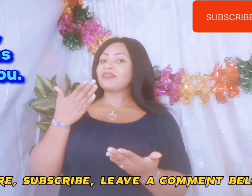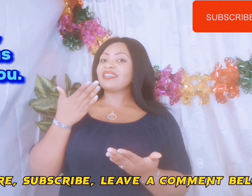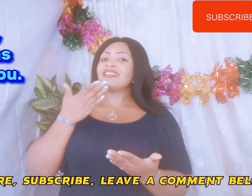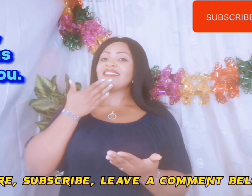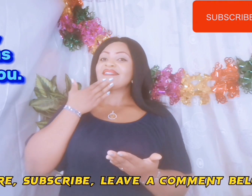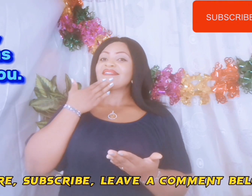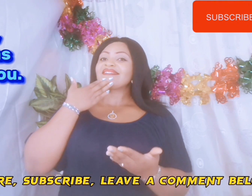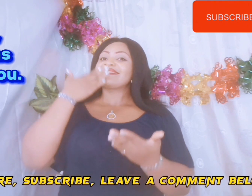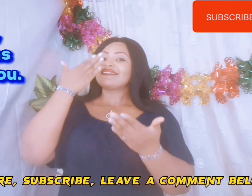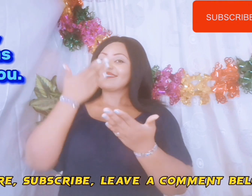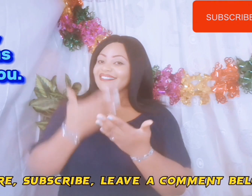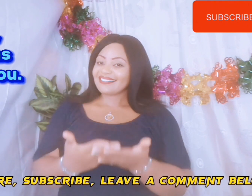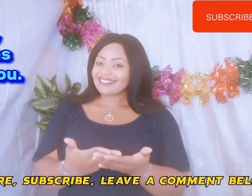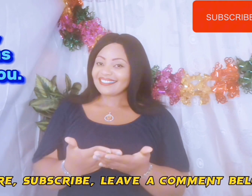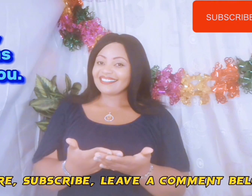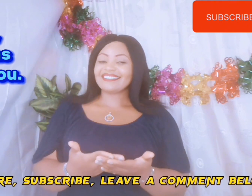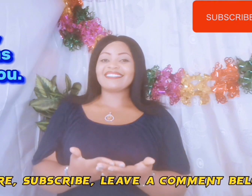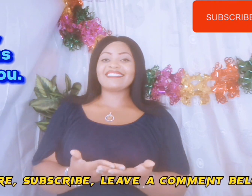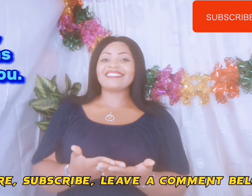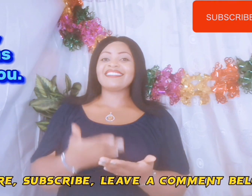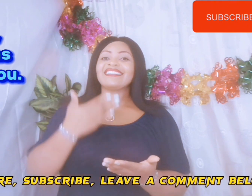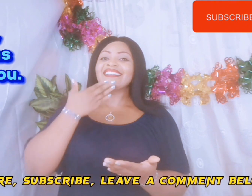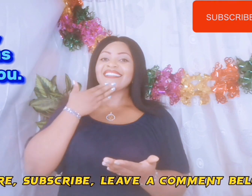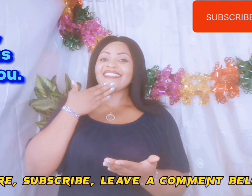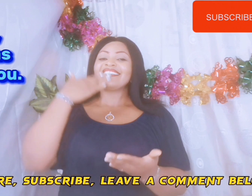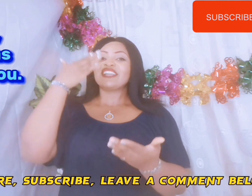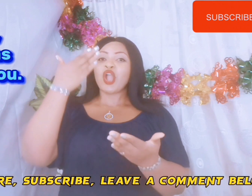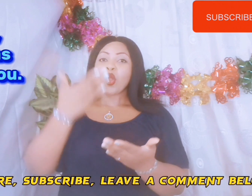See that? Good.